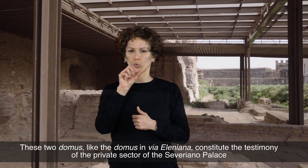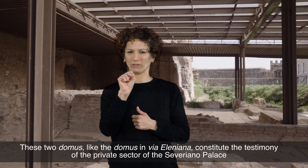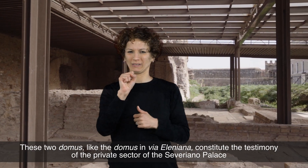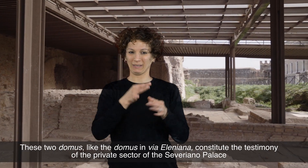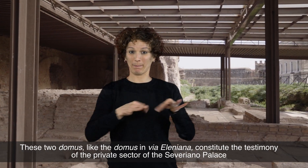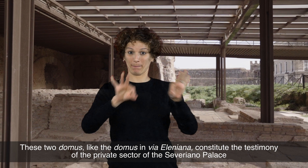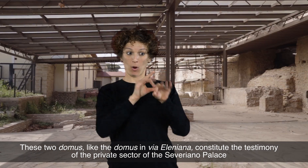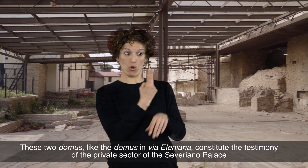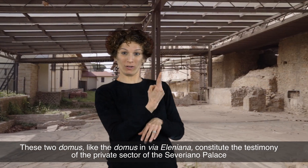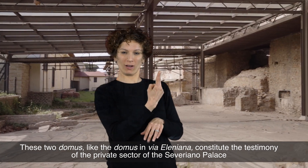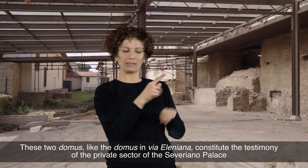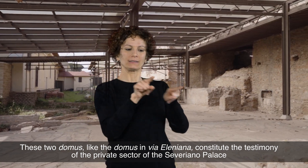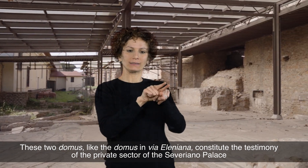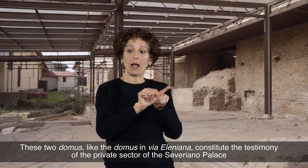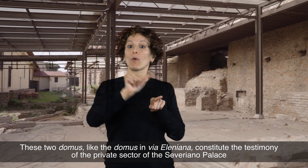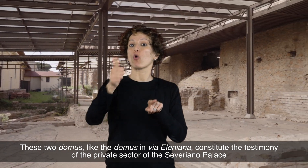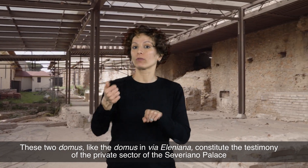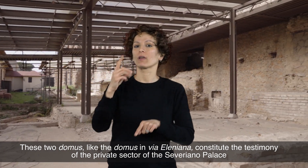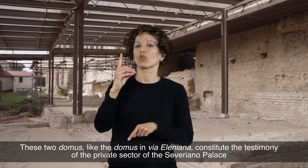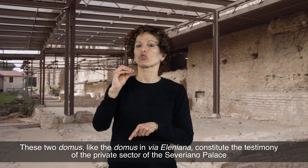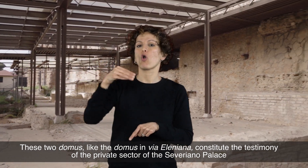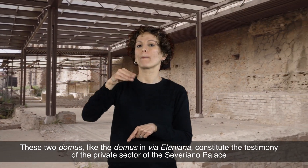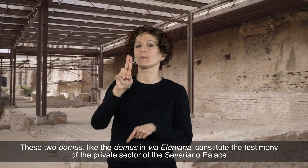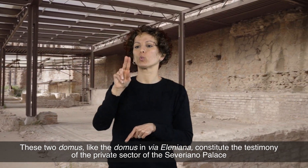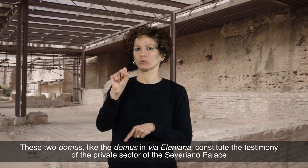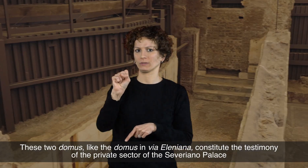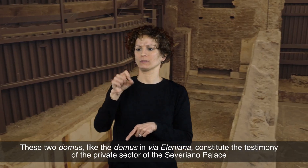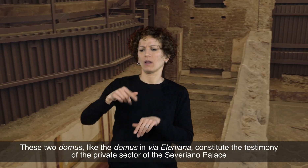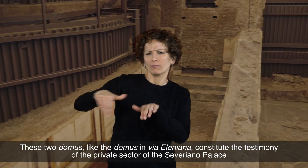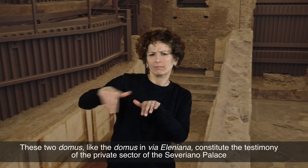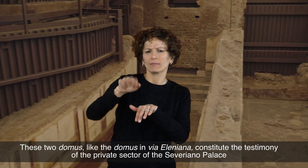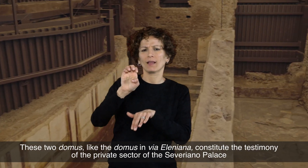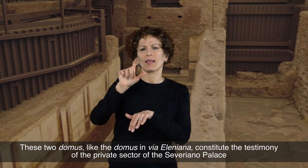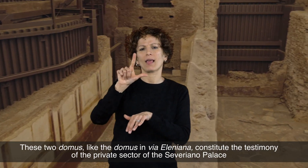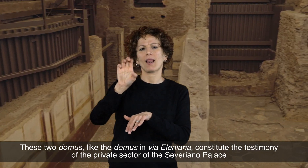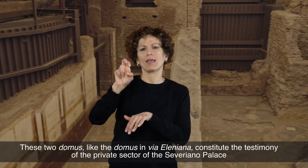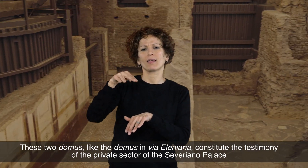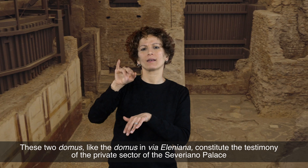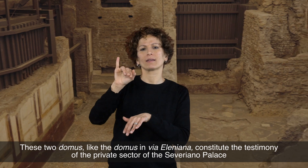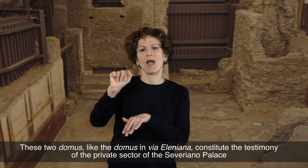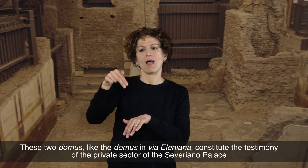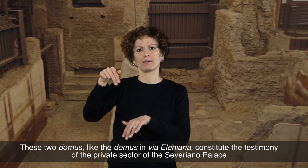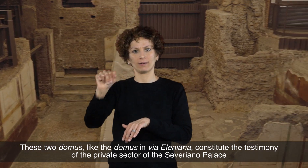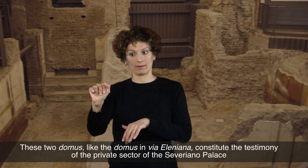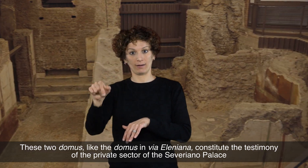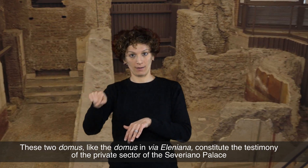These 2 domus, like the domus in Via Eleniana, constitute the testimony of the